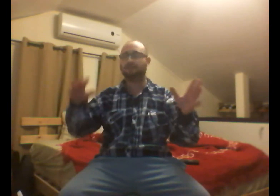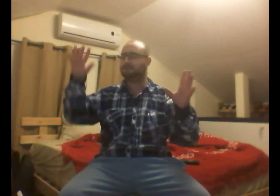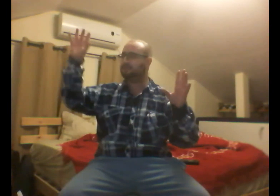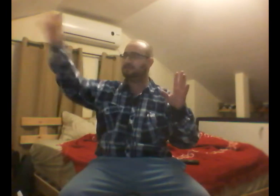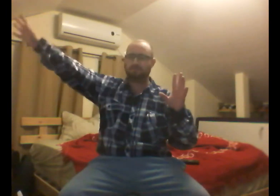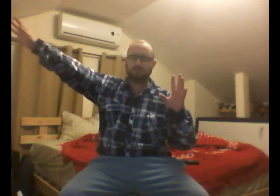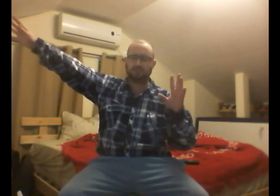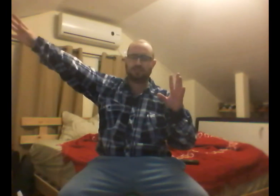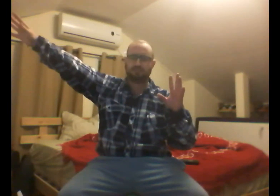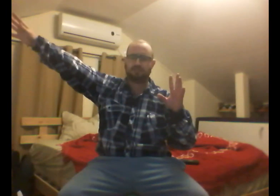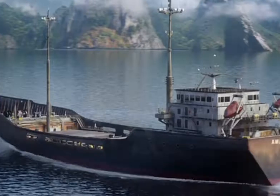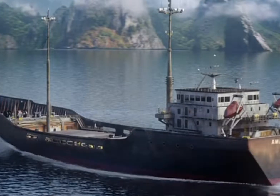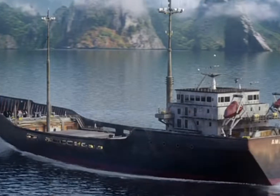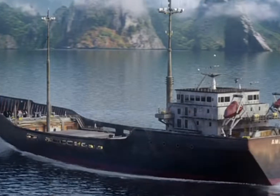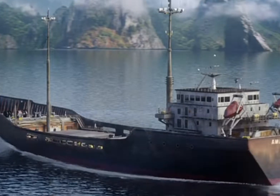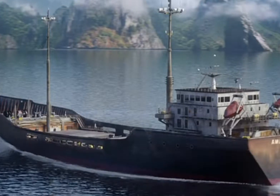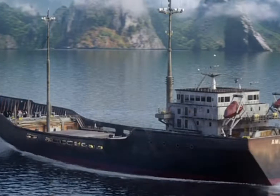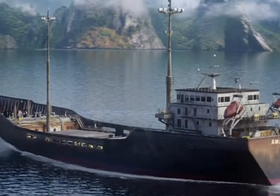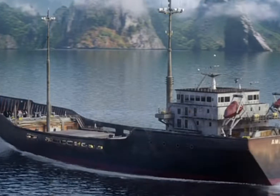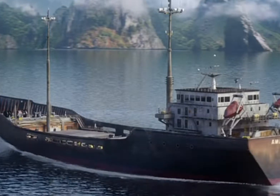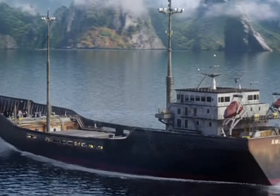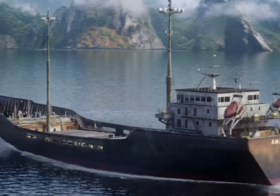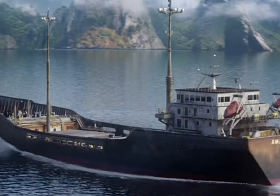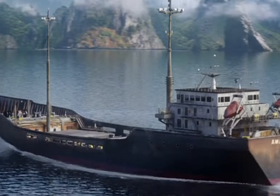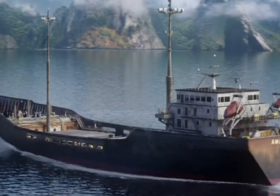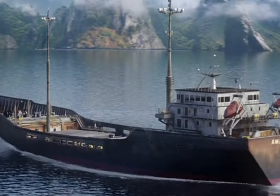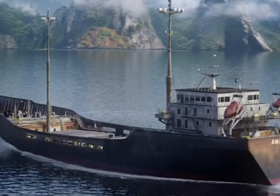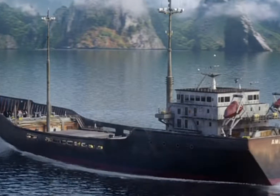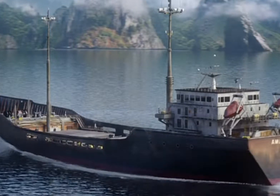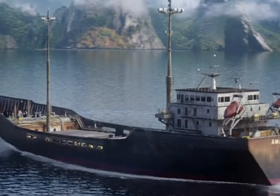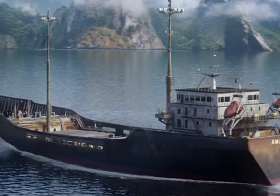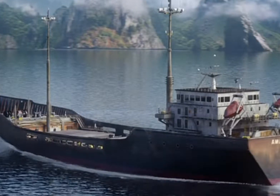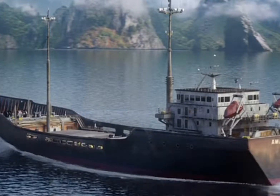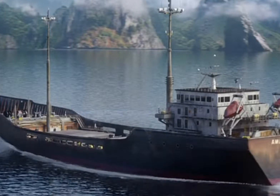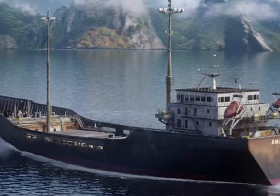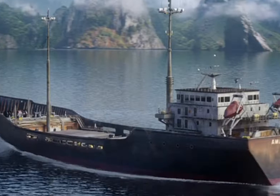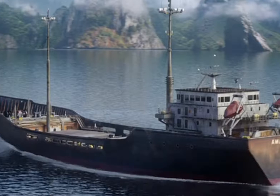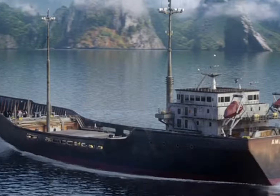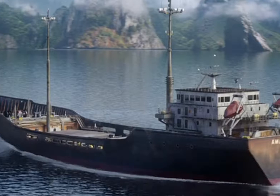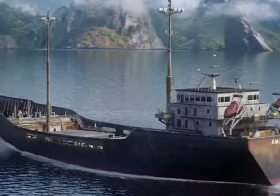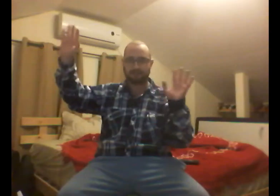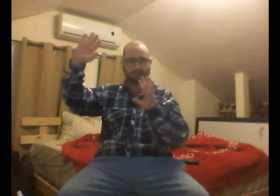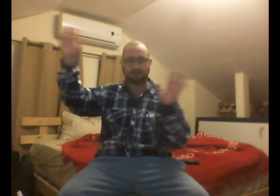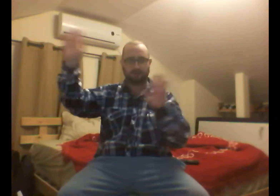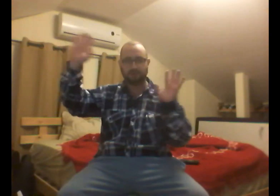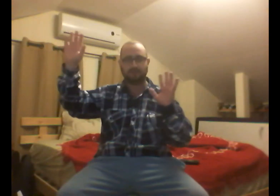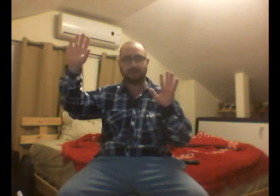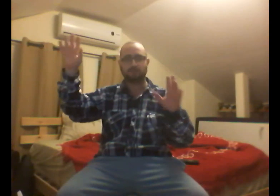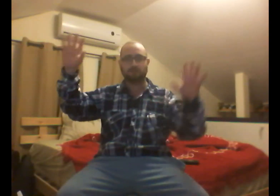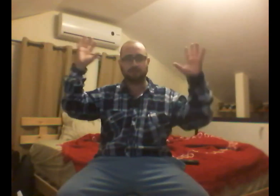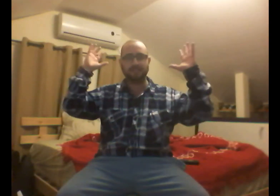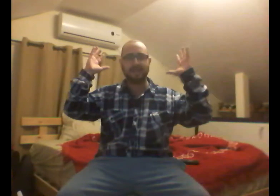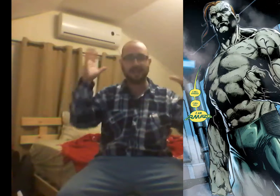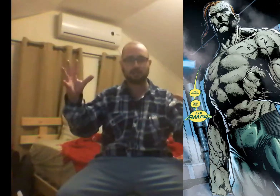the ship from Arrow Season 2. That's not the real Amazo. The